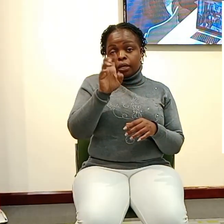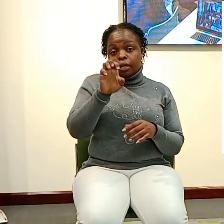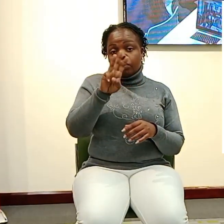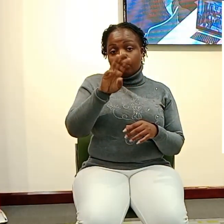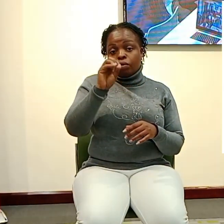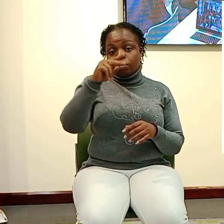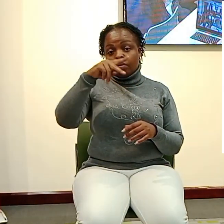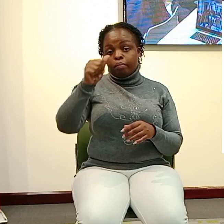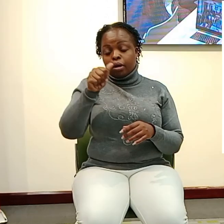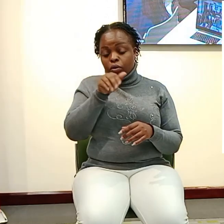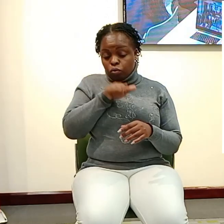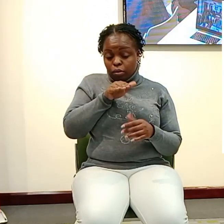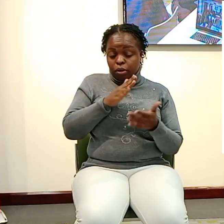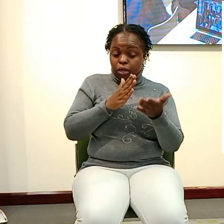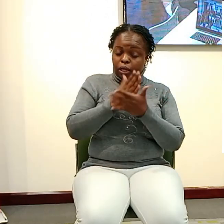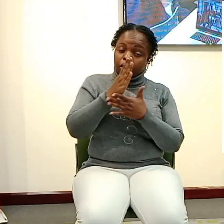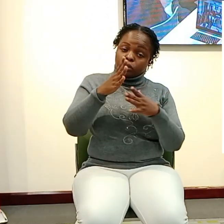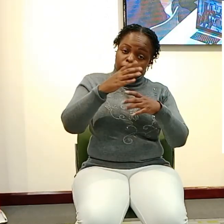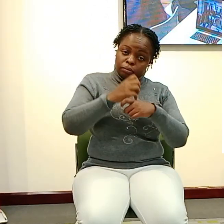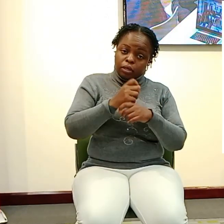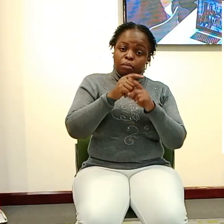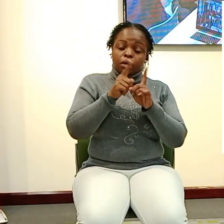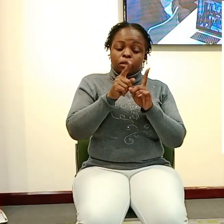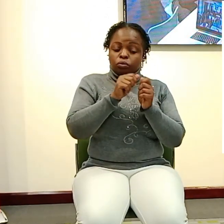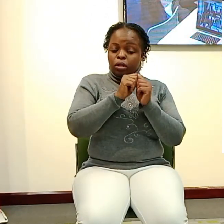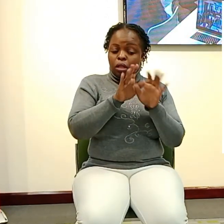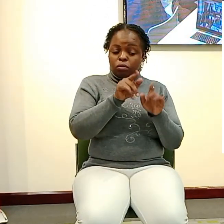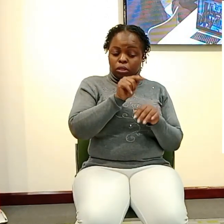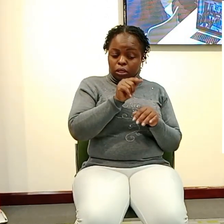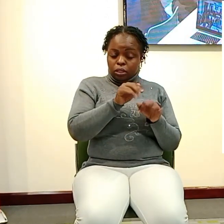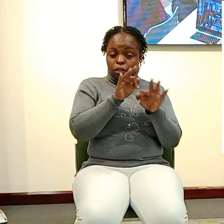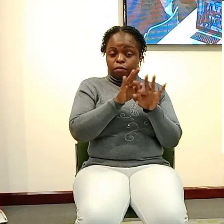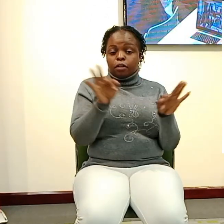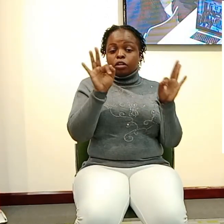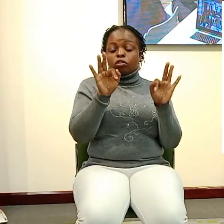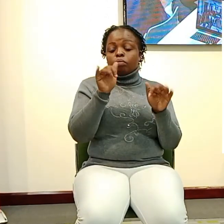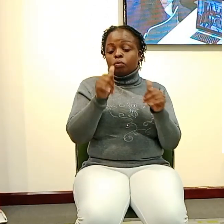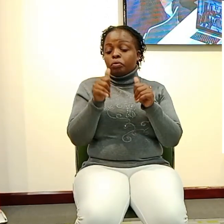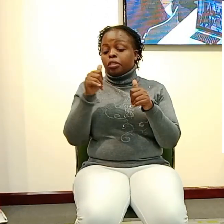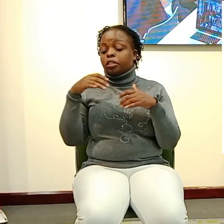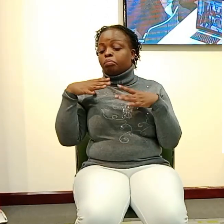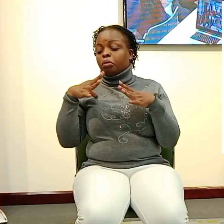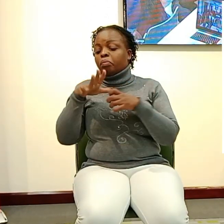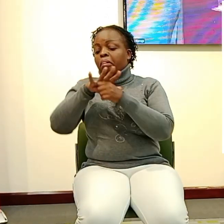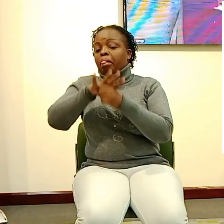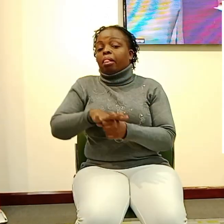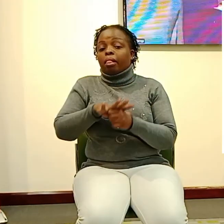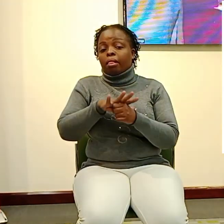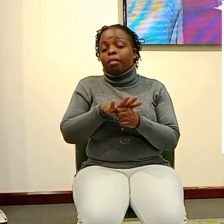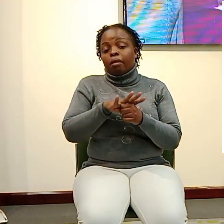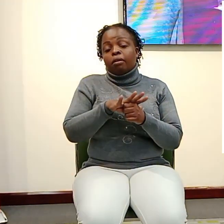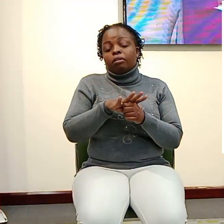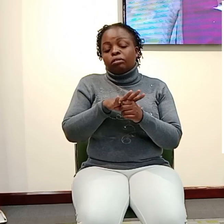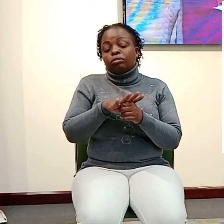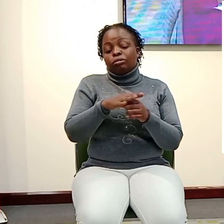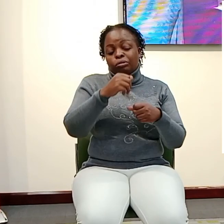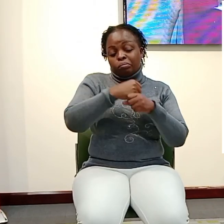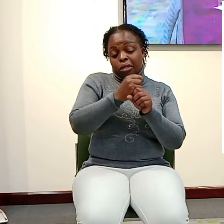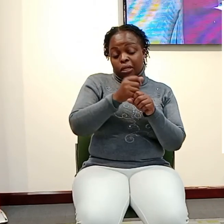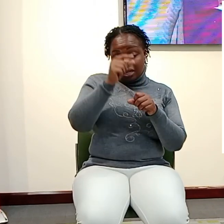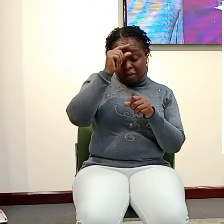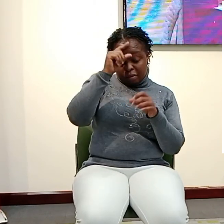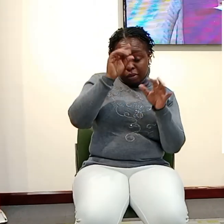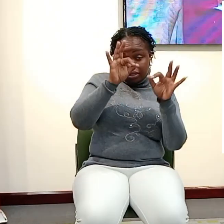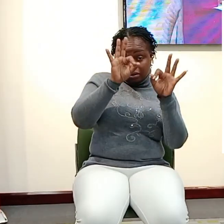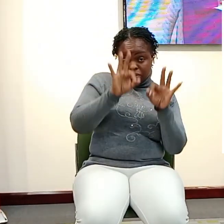rights organizations. But without these basic freedoms that are being denied people to hold their government to